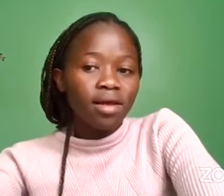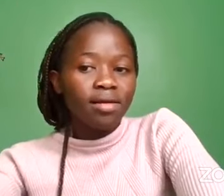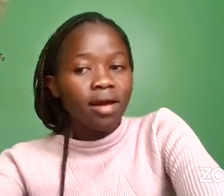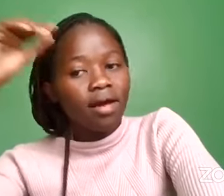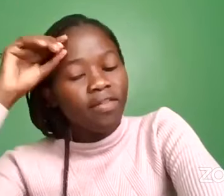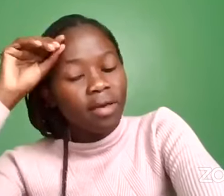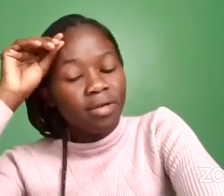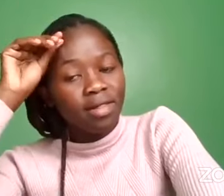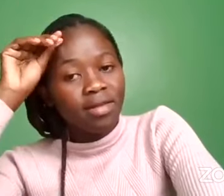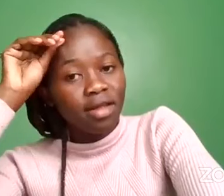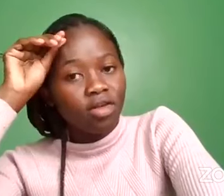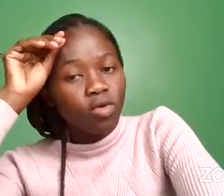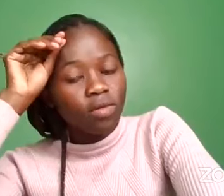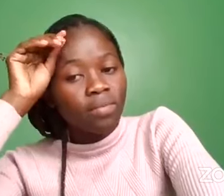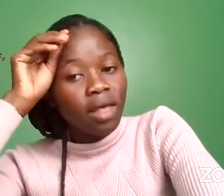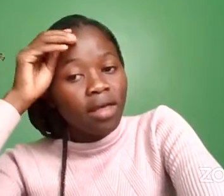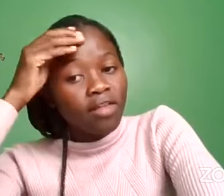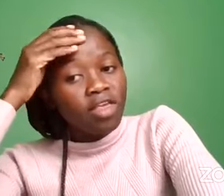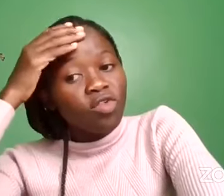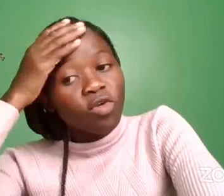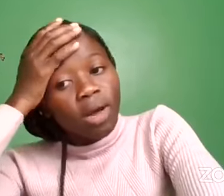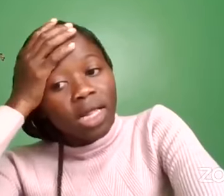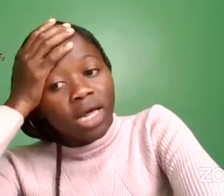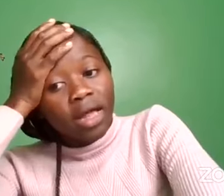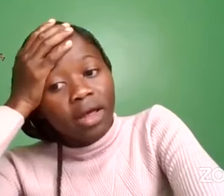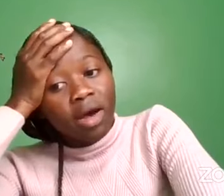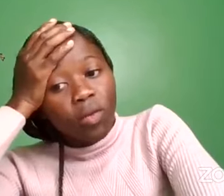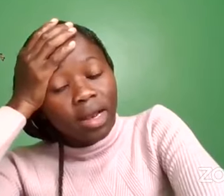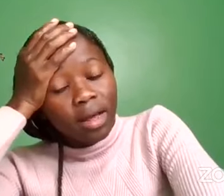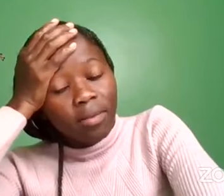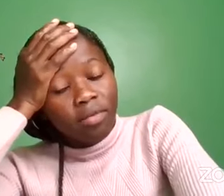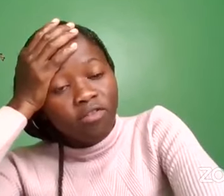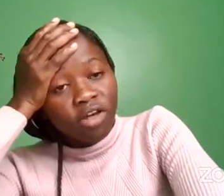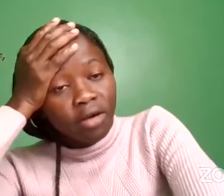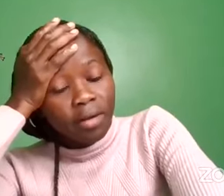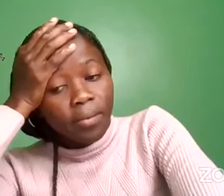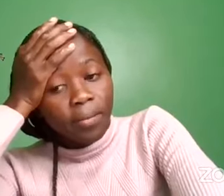present their presentation. Thank you so much, and welcome, Vera.